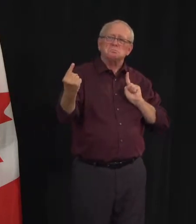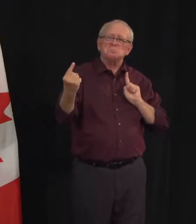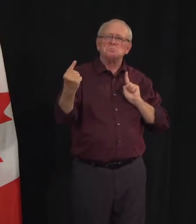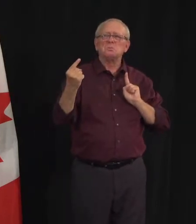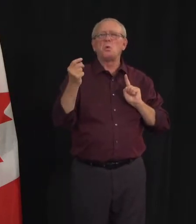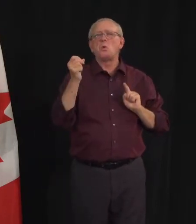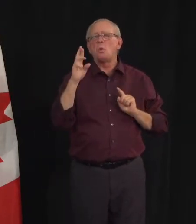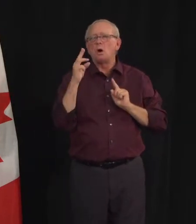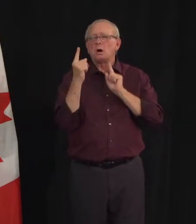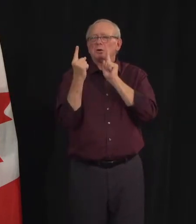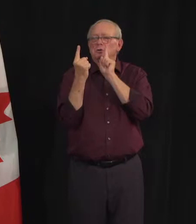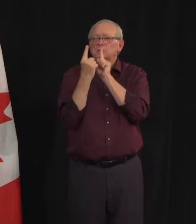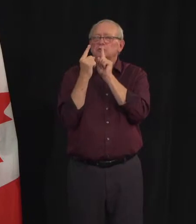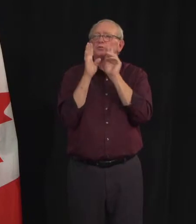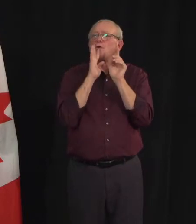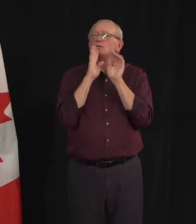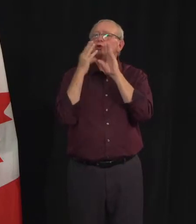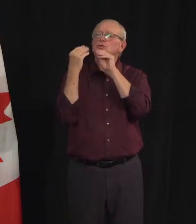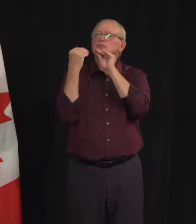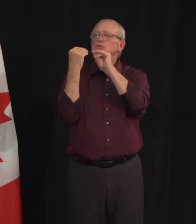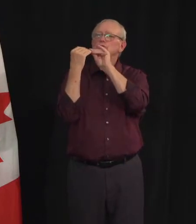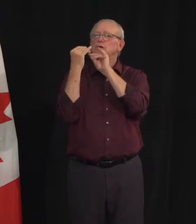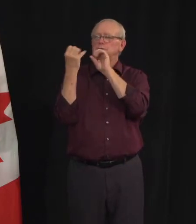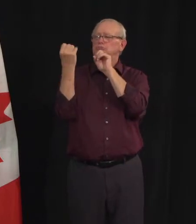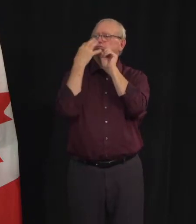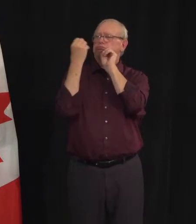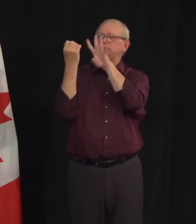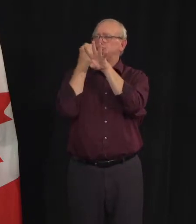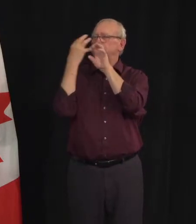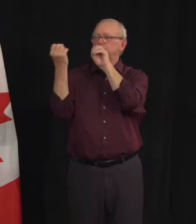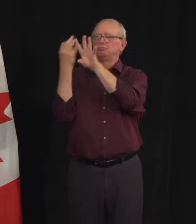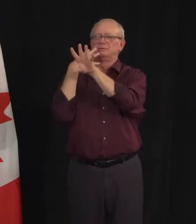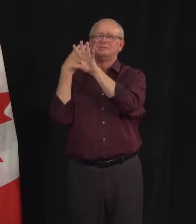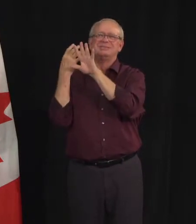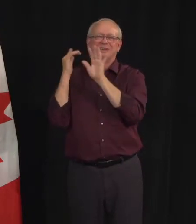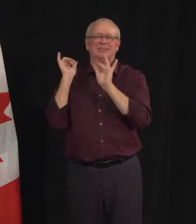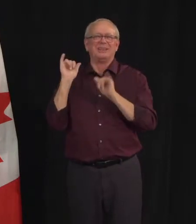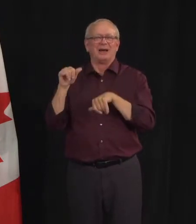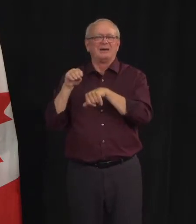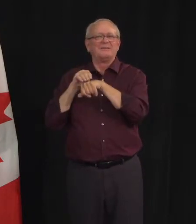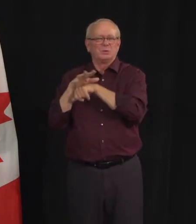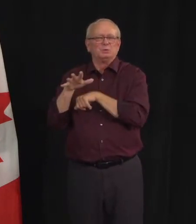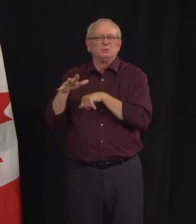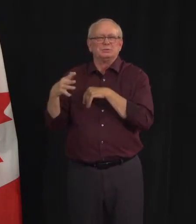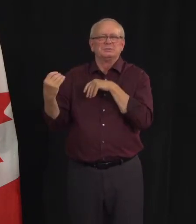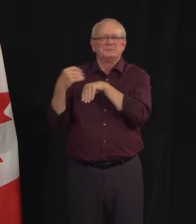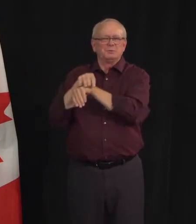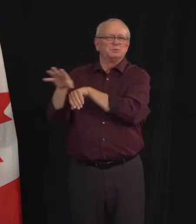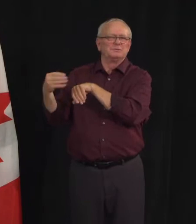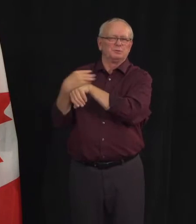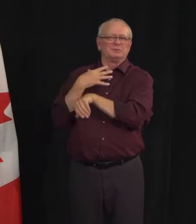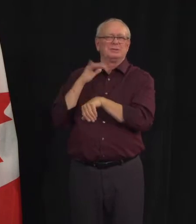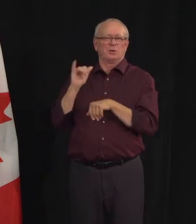very clearly a part of COVID transmission, and in fact, probably the highest risk process for transmission is being in that close